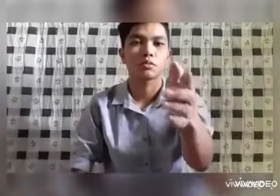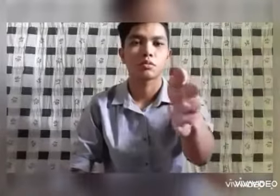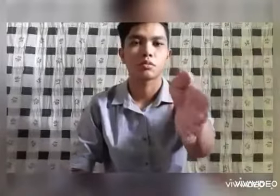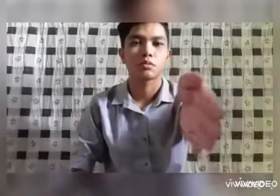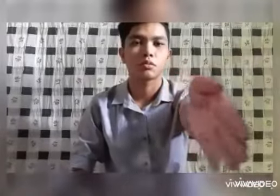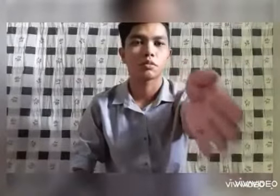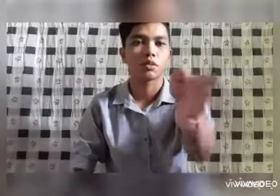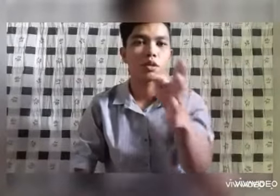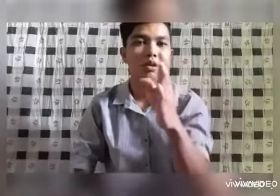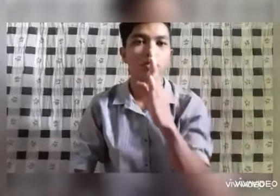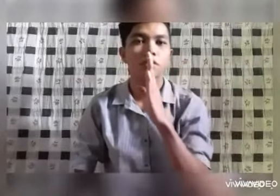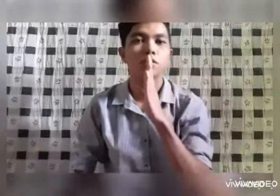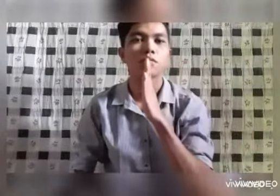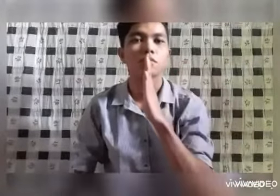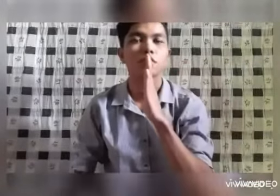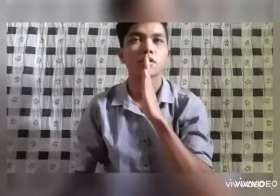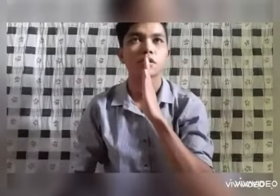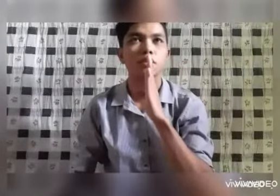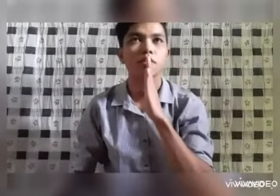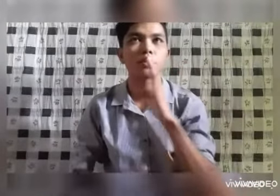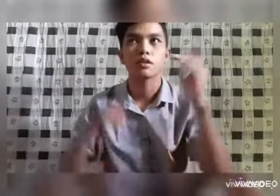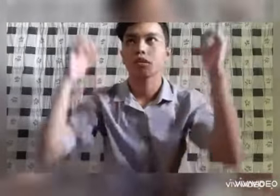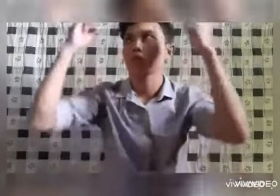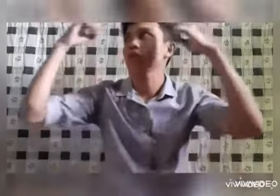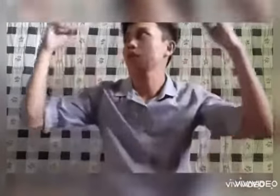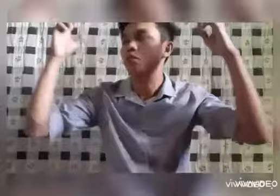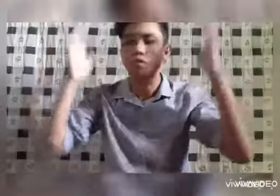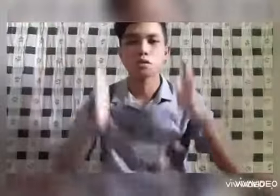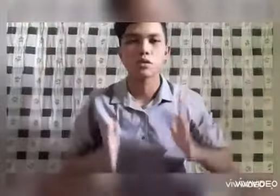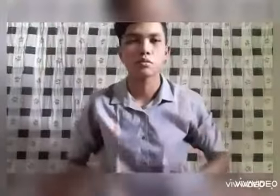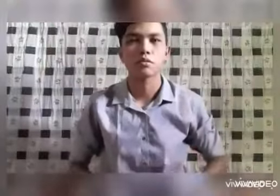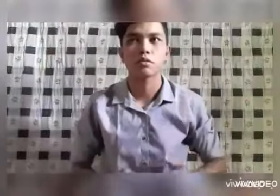may say I'm a dreamer